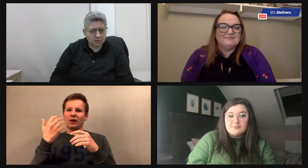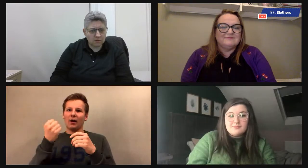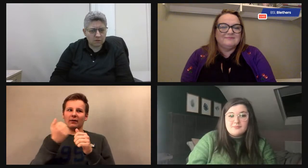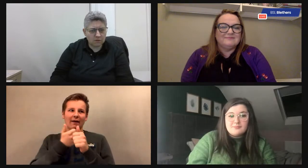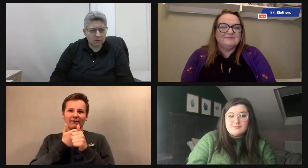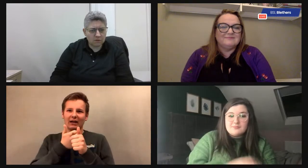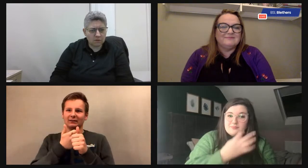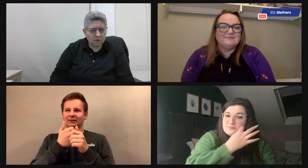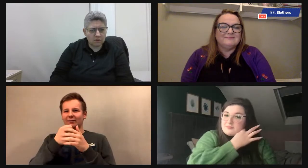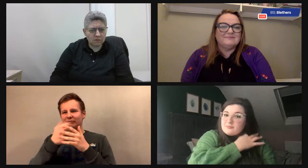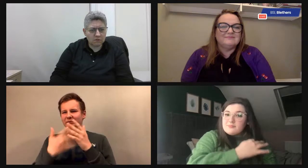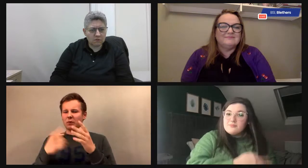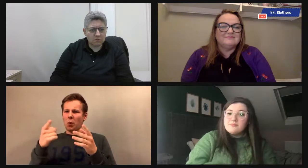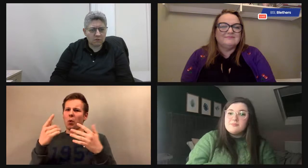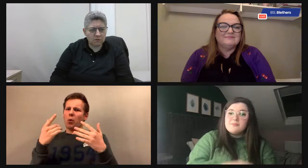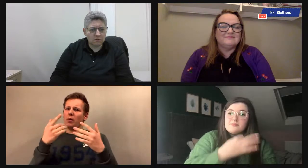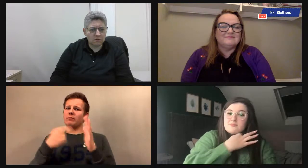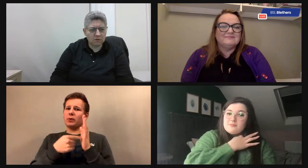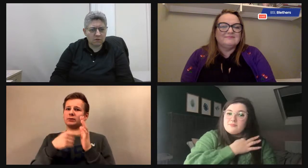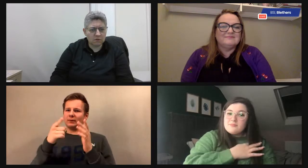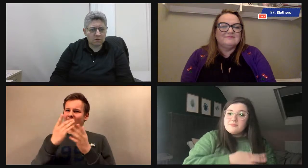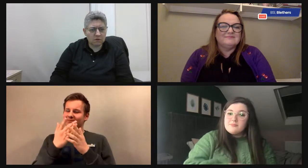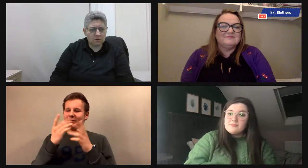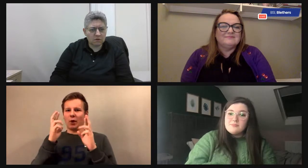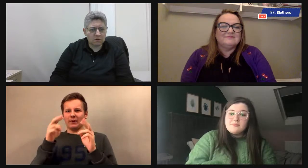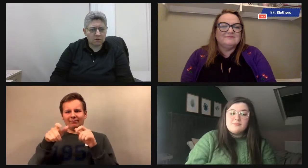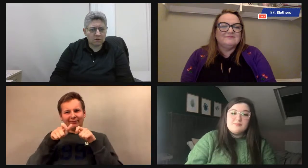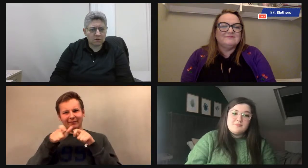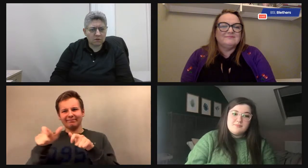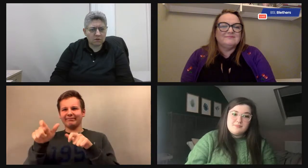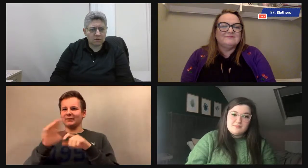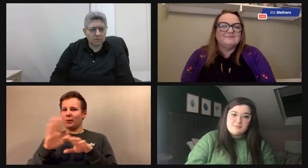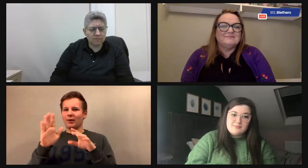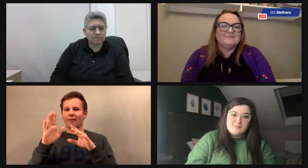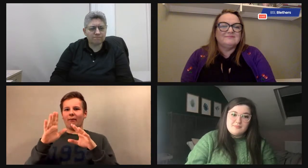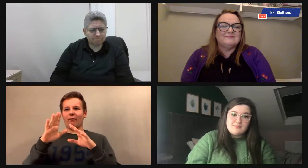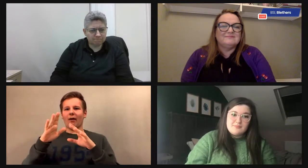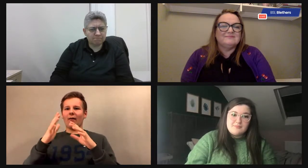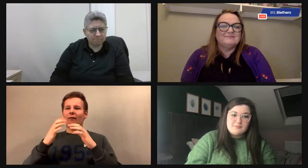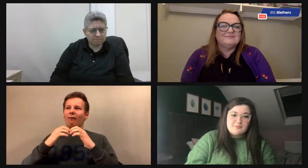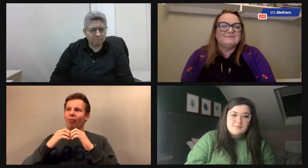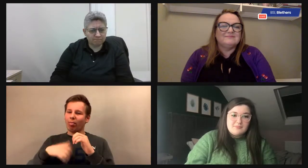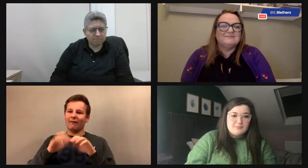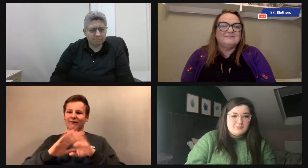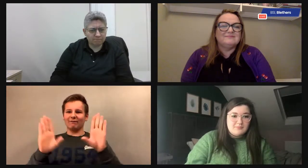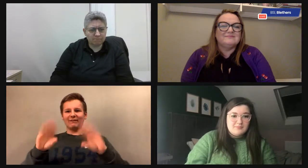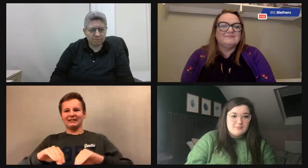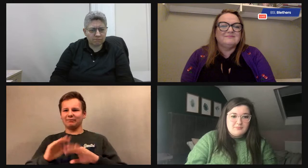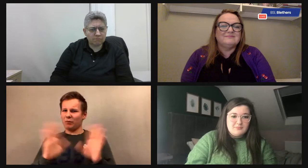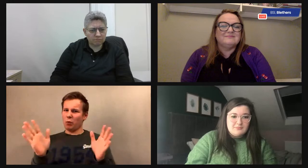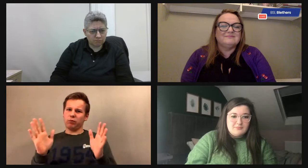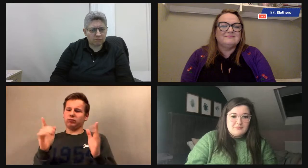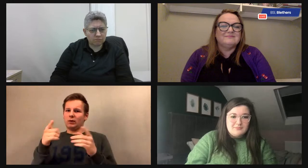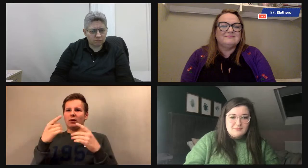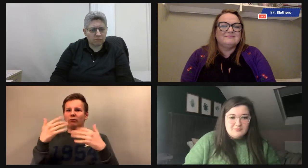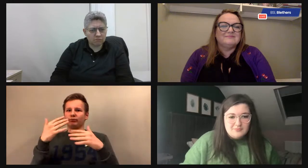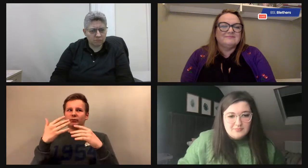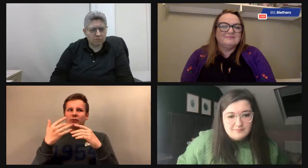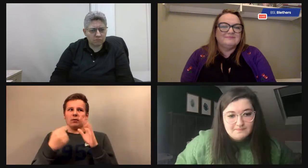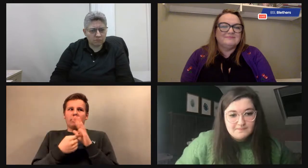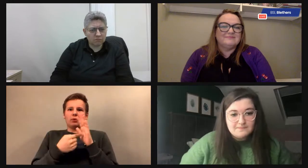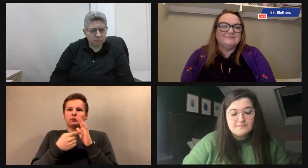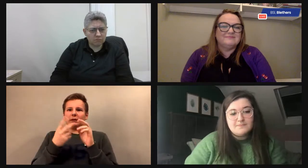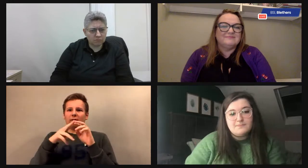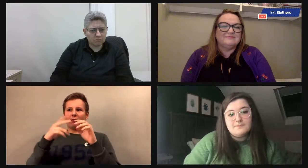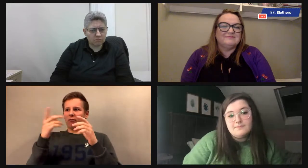people. There's so much support there and advice, and it's so important. And I really hope that that continues. I